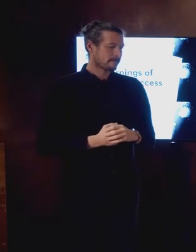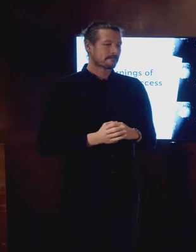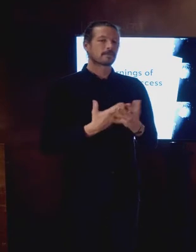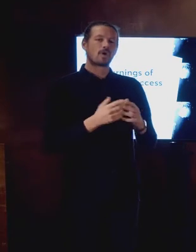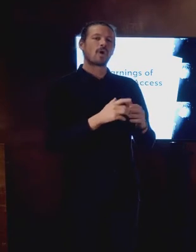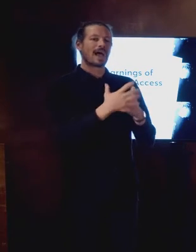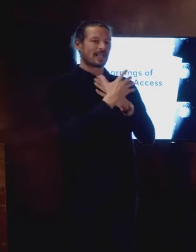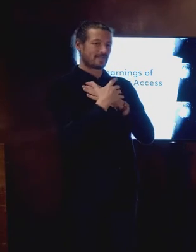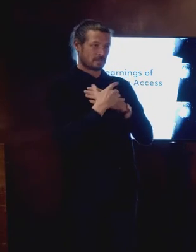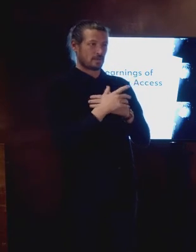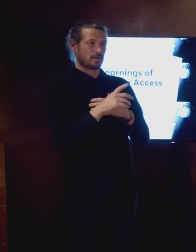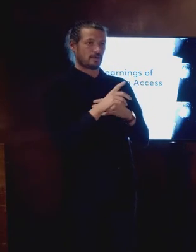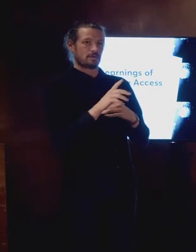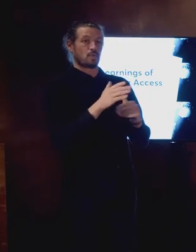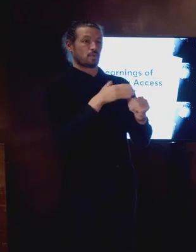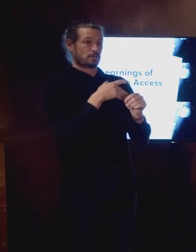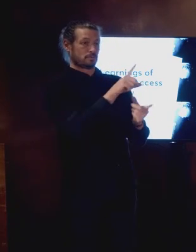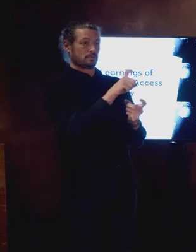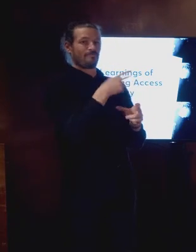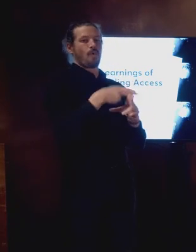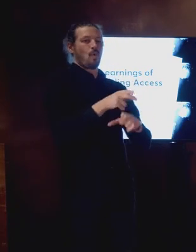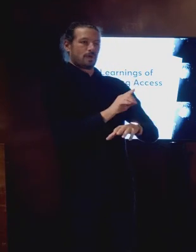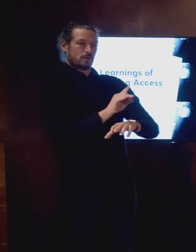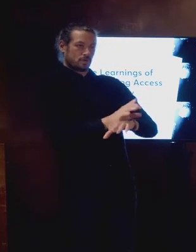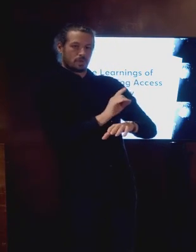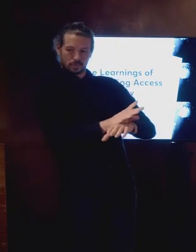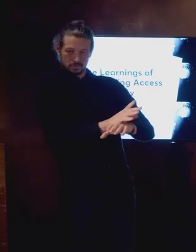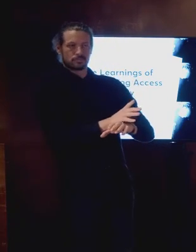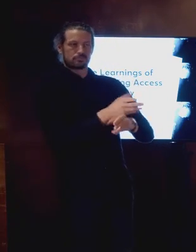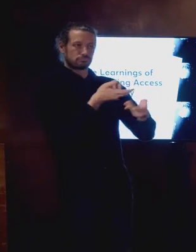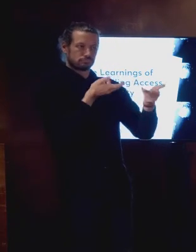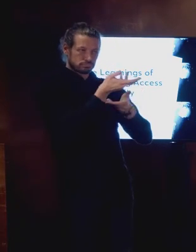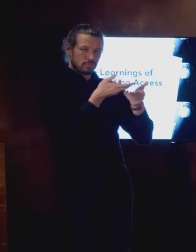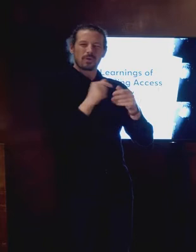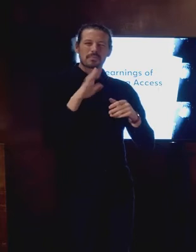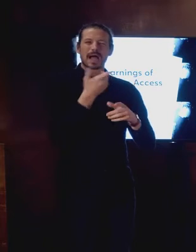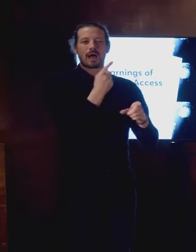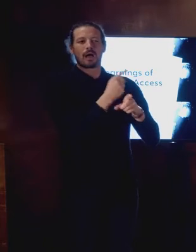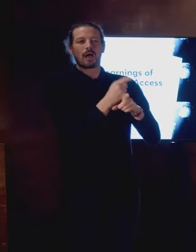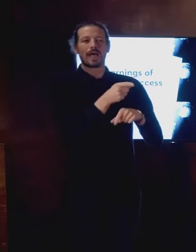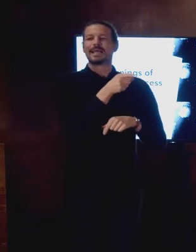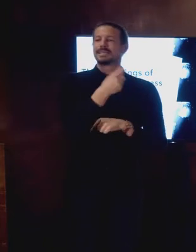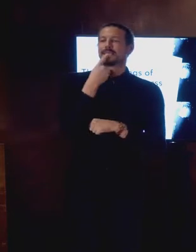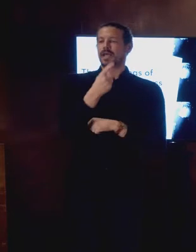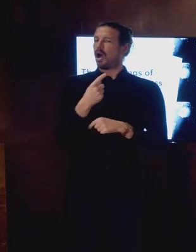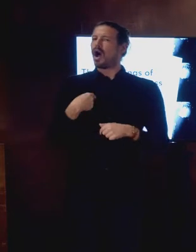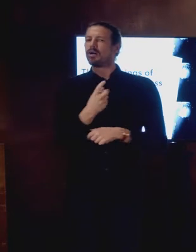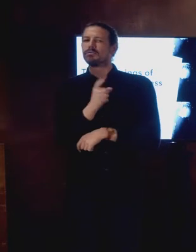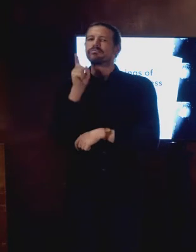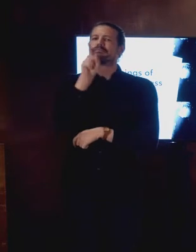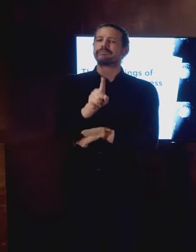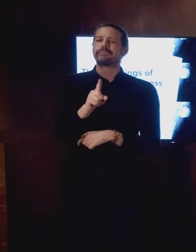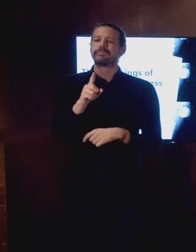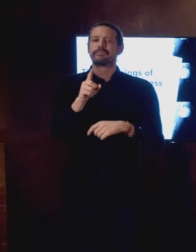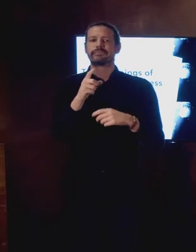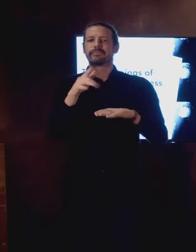At first Asphyxia came on board as a consultant because we'd had conversations with her before. She'd said, you know, when I come and see a show and